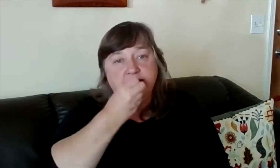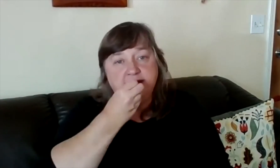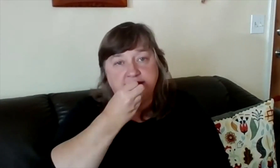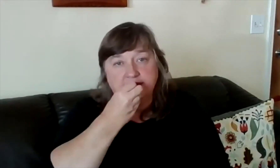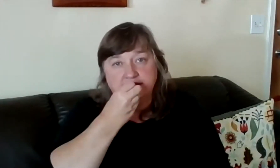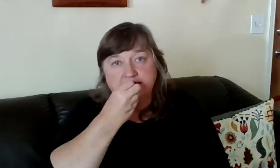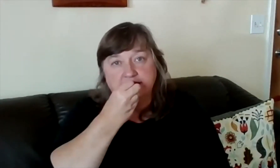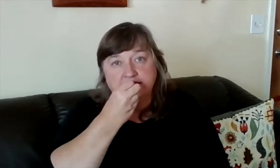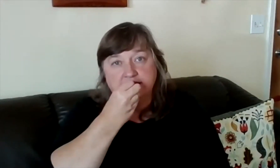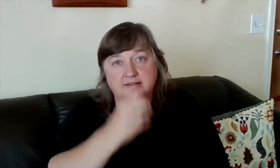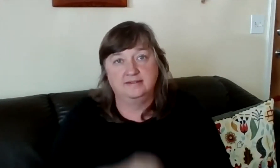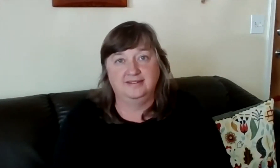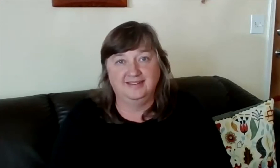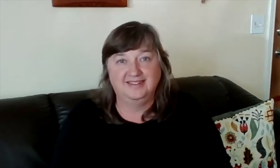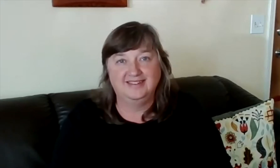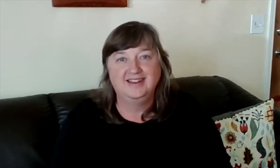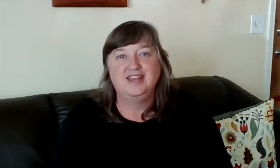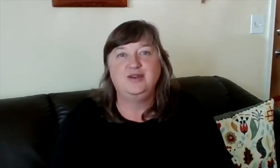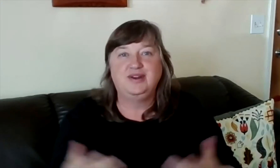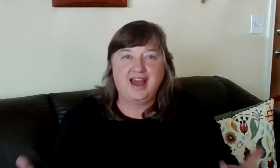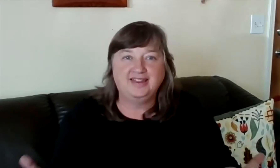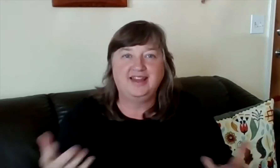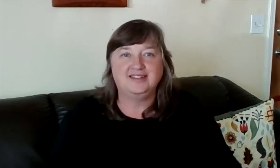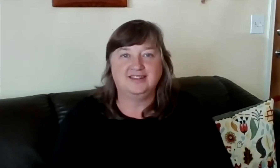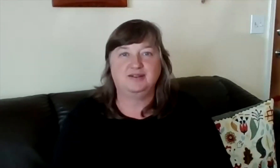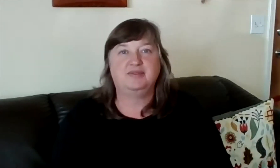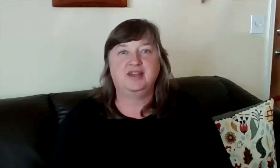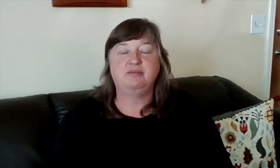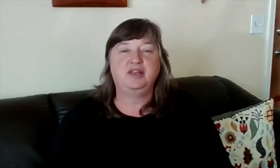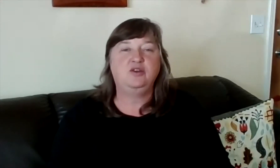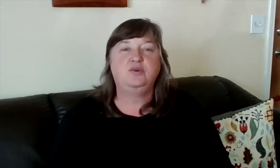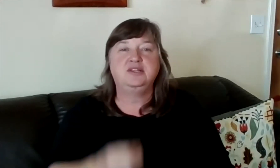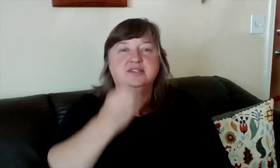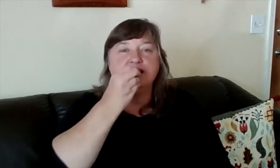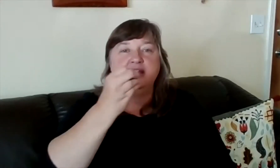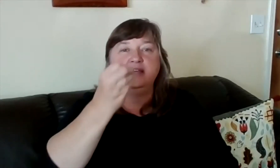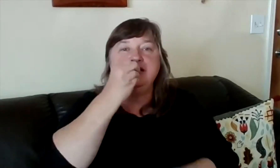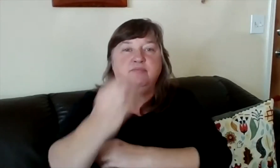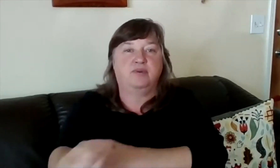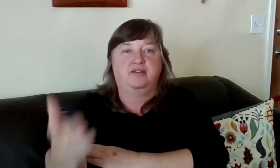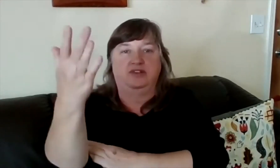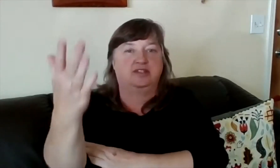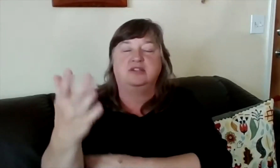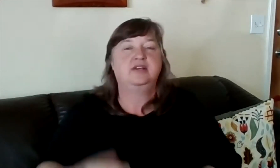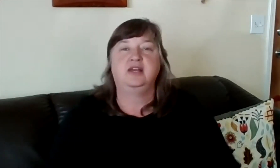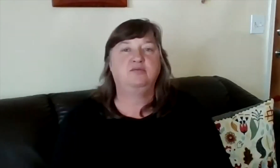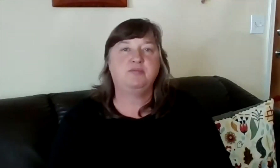eat. You would add that as a thing, but you wouldn't say, eat breakfast and repeat